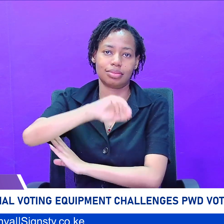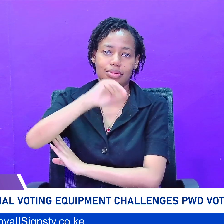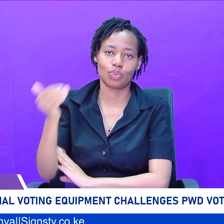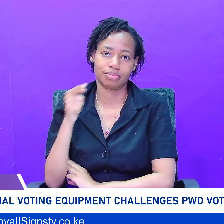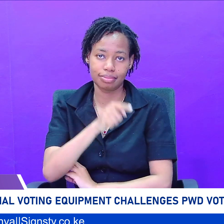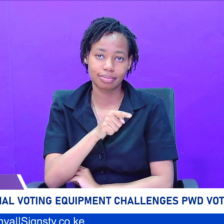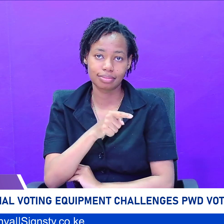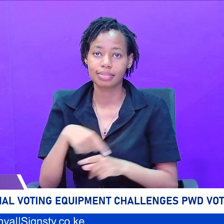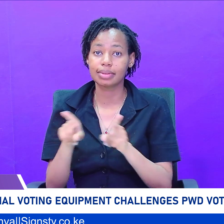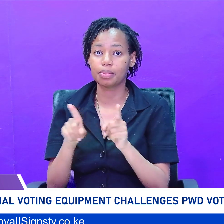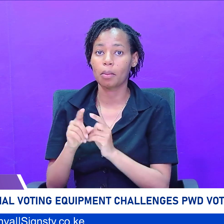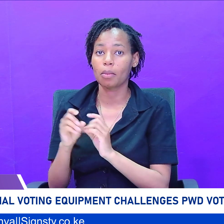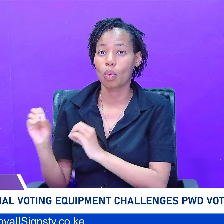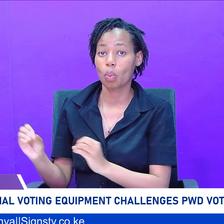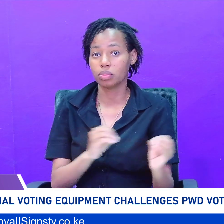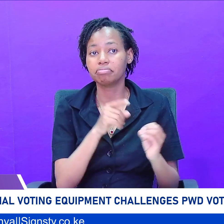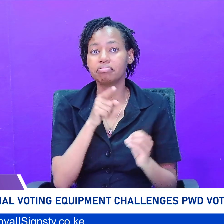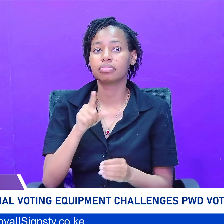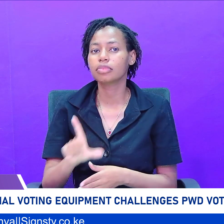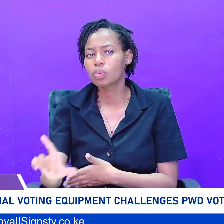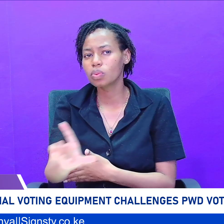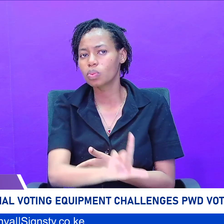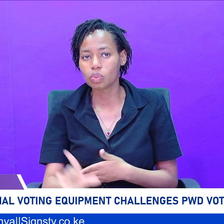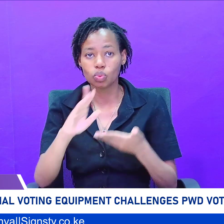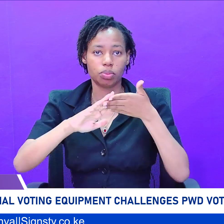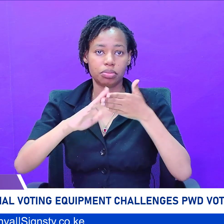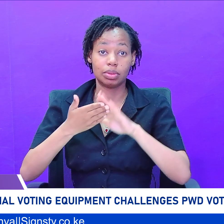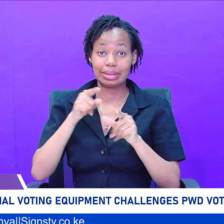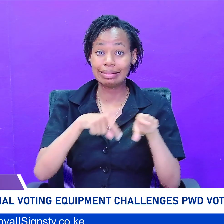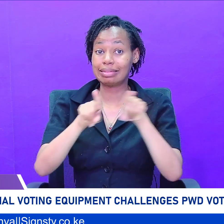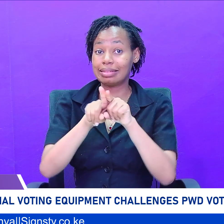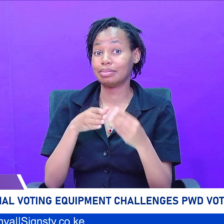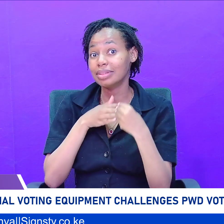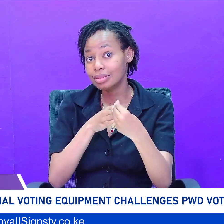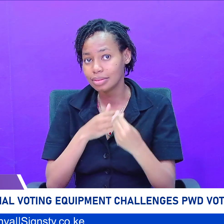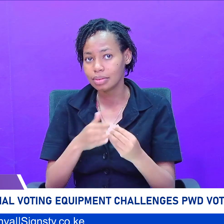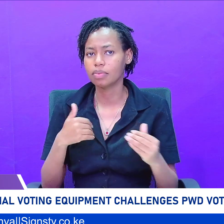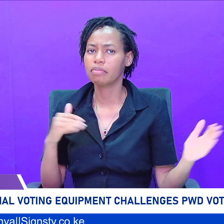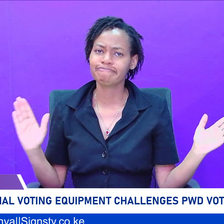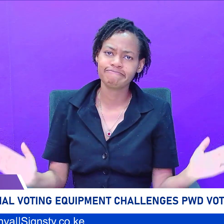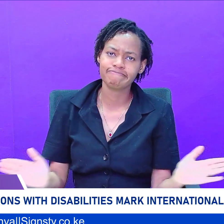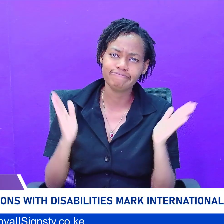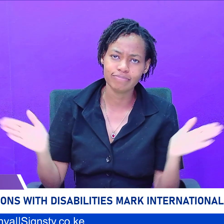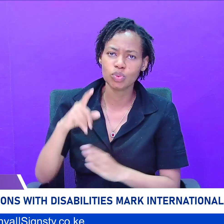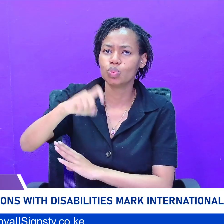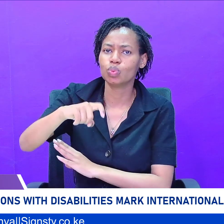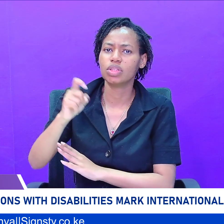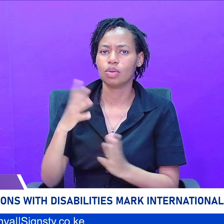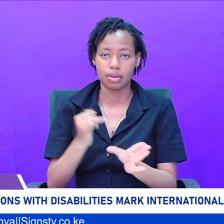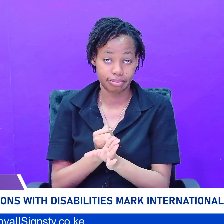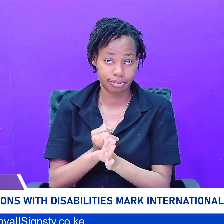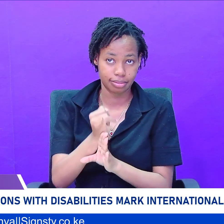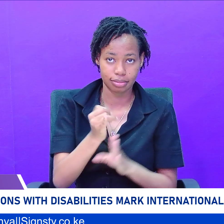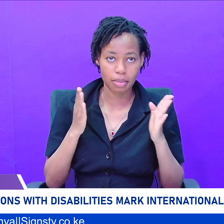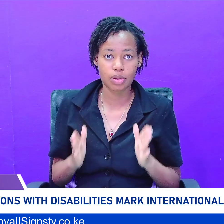The walk, held in Kajiado Town, was organized to sensitize the local community